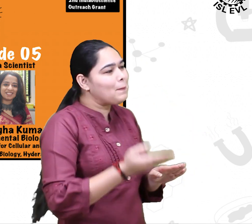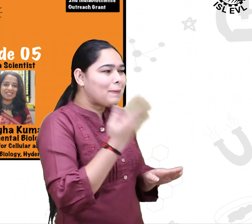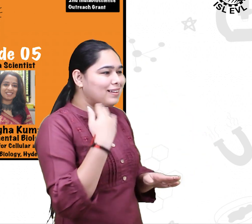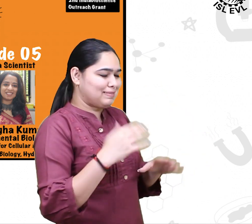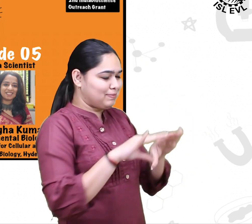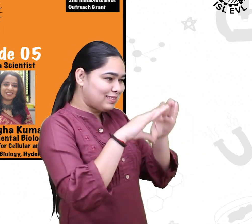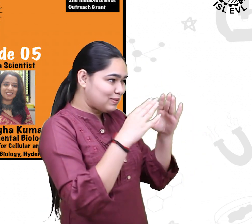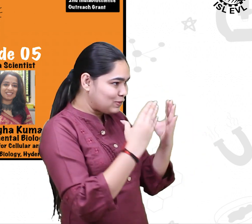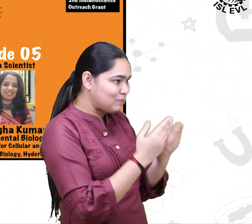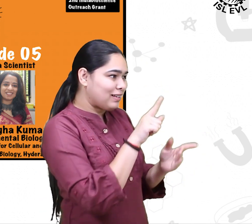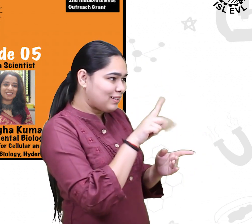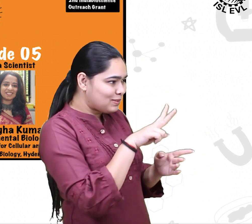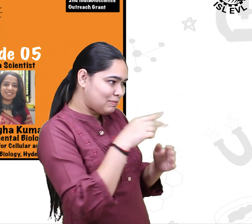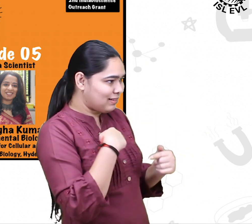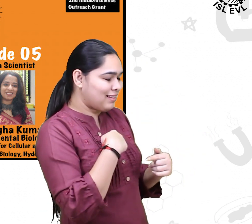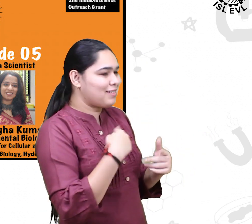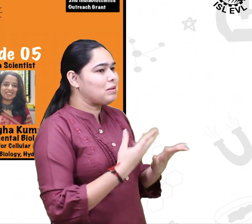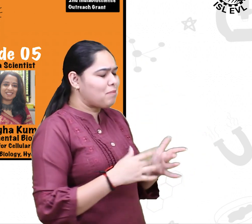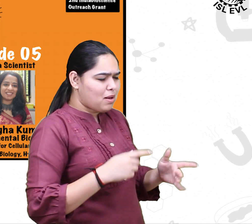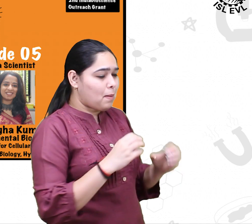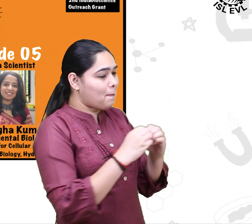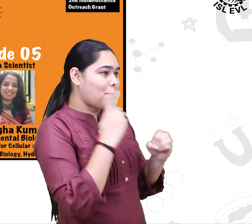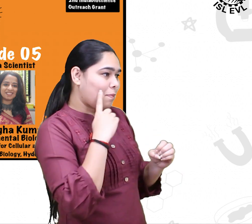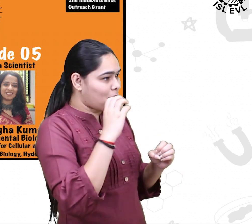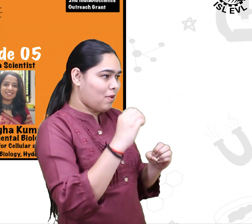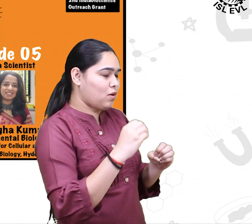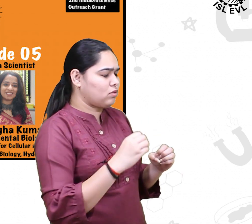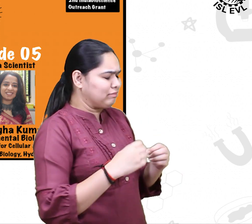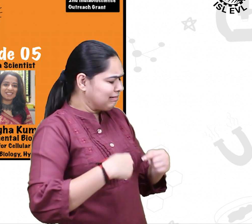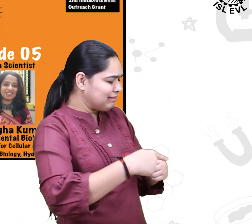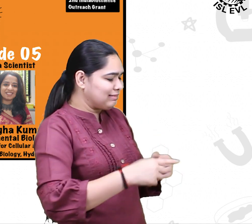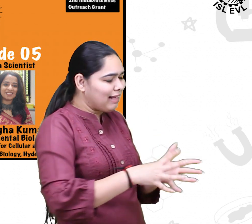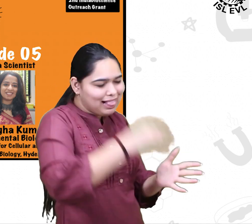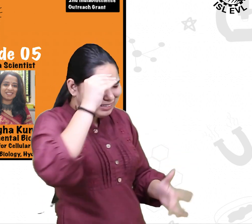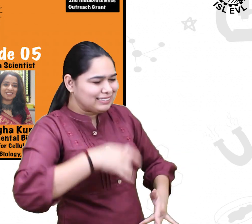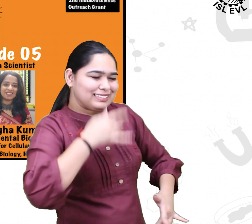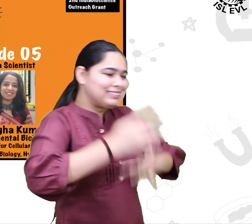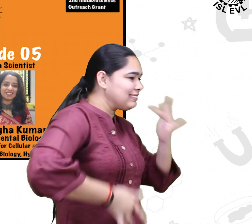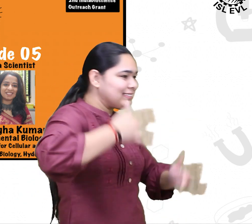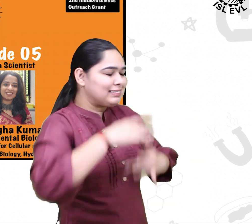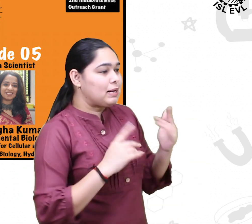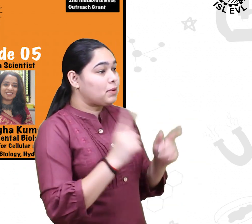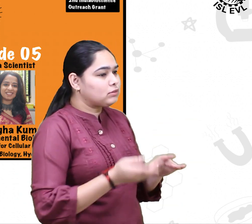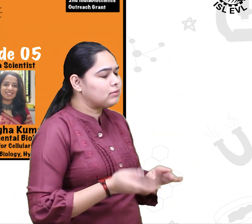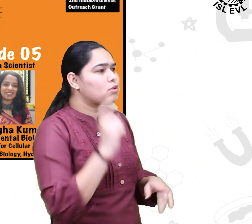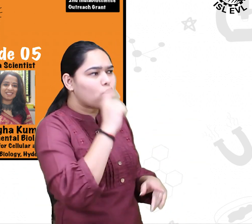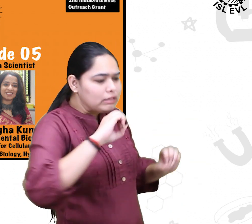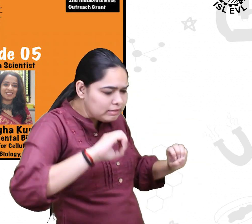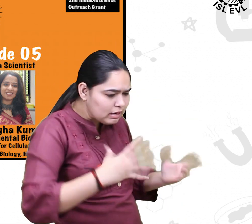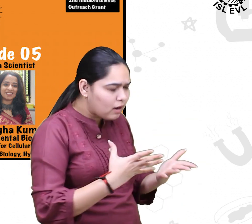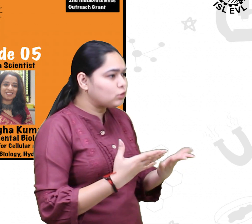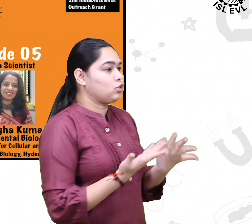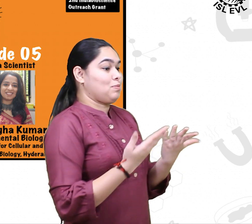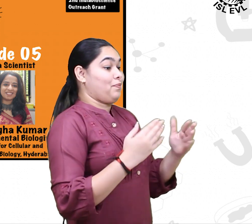liked all aspects of biology. Okay. But when I came to undergraduate during my bachelor's is when I